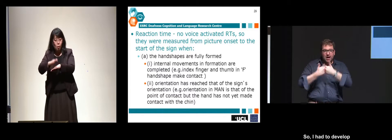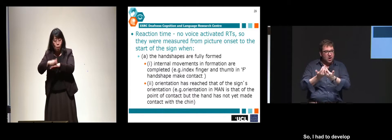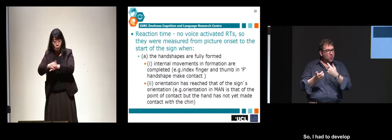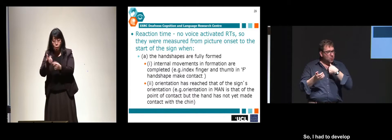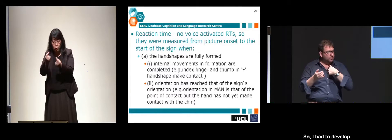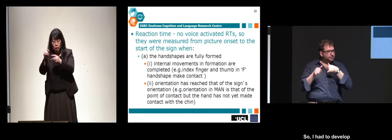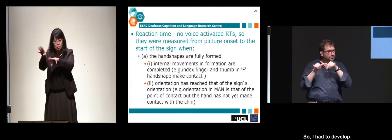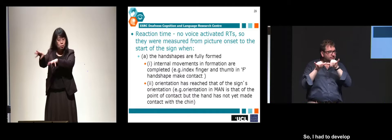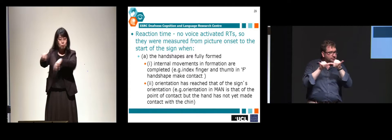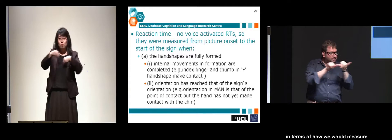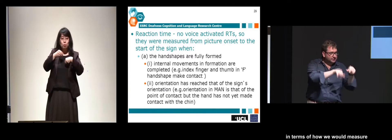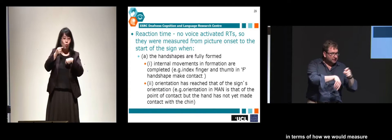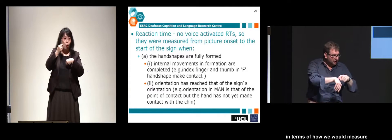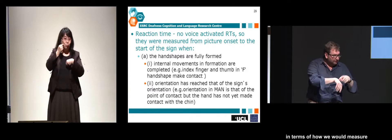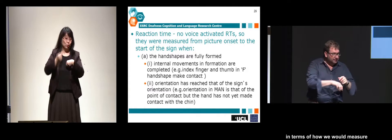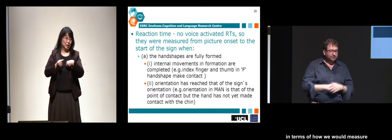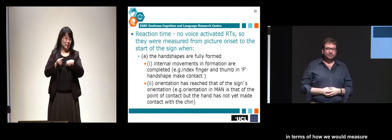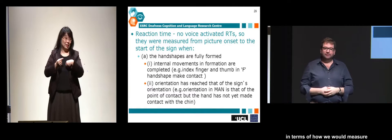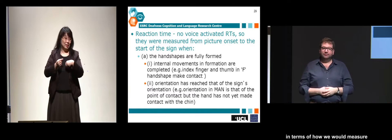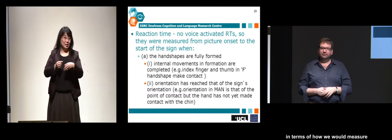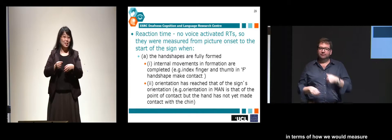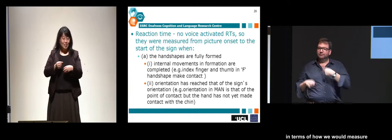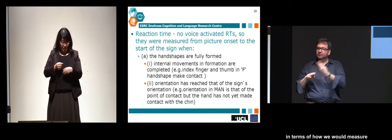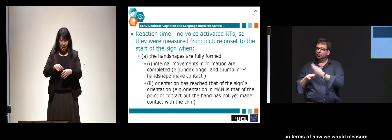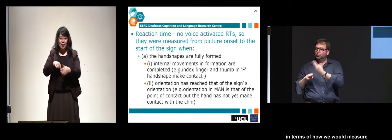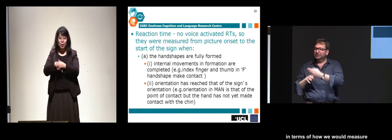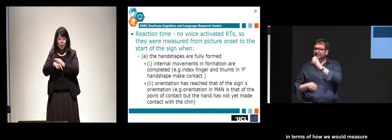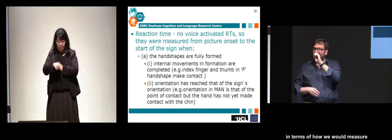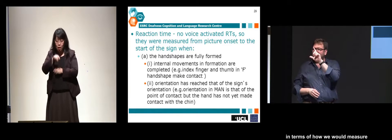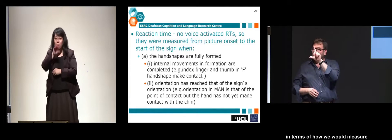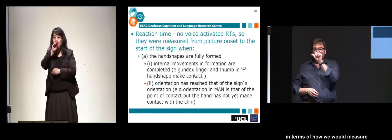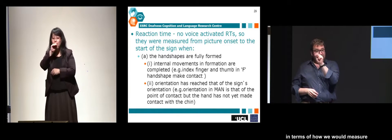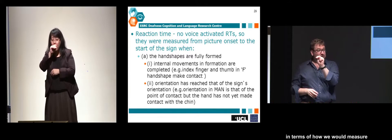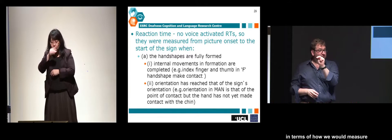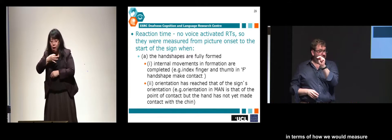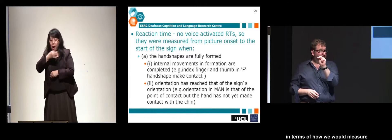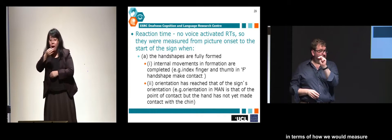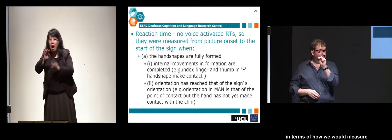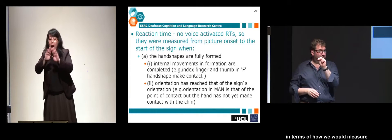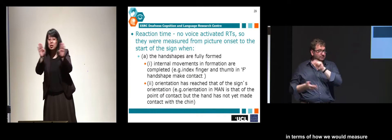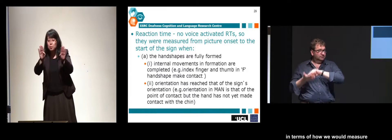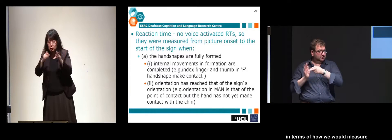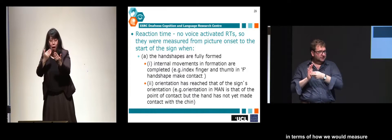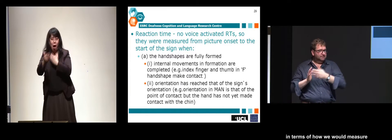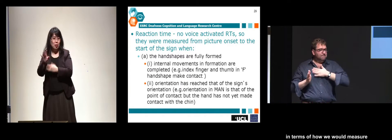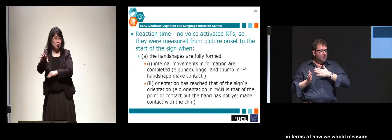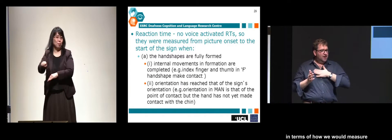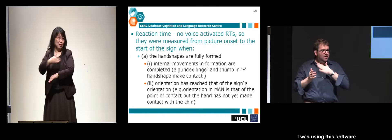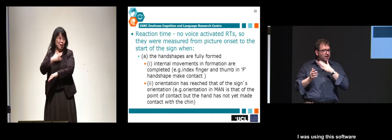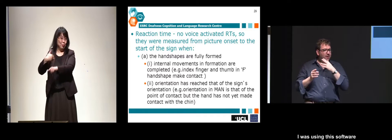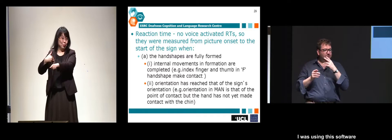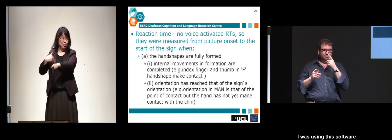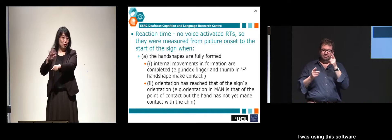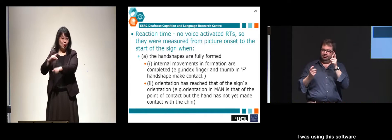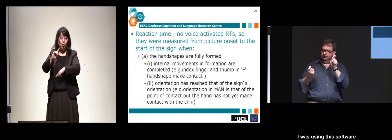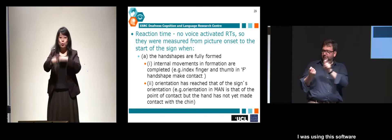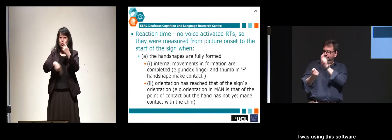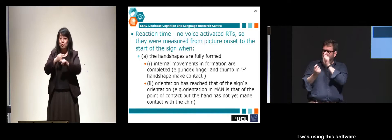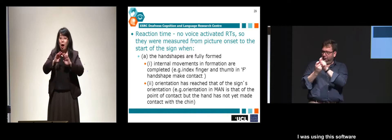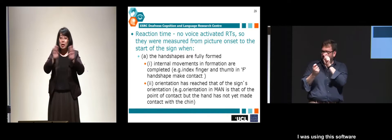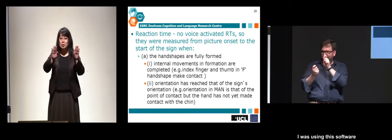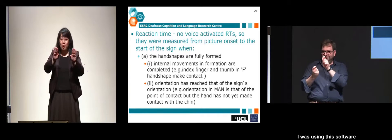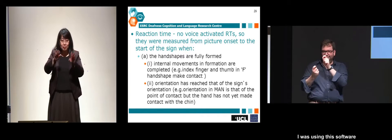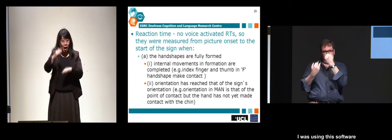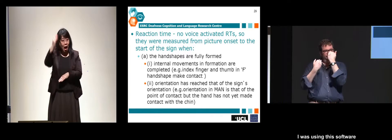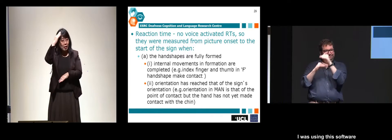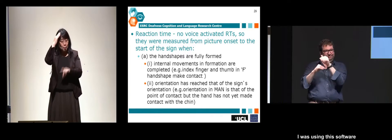protocols in terms of how we would measure the actual onset of a sign. I was using the software